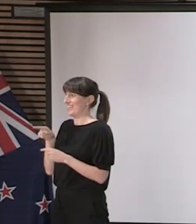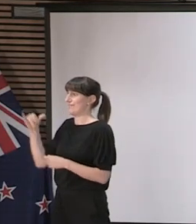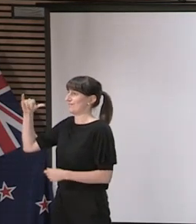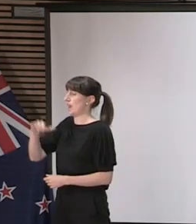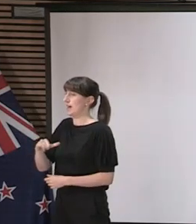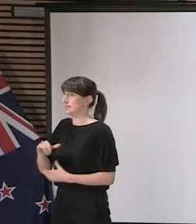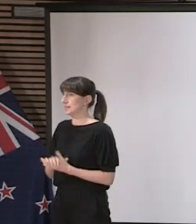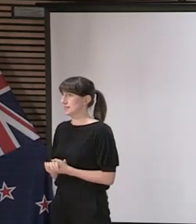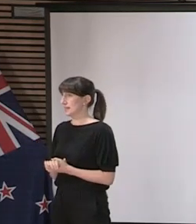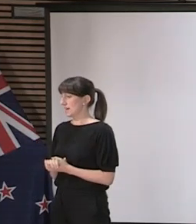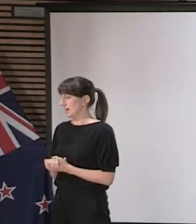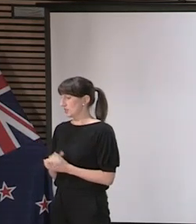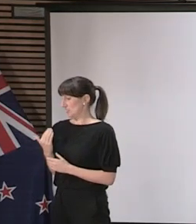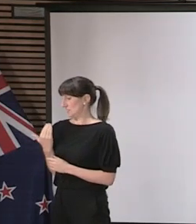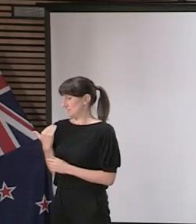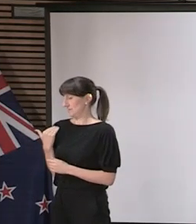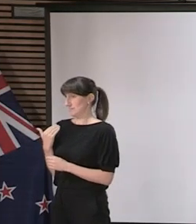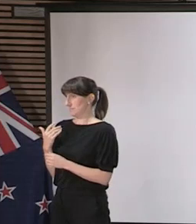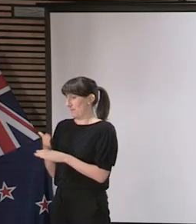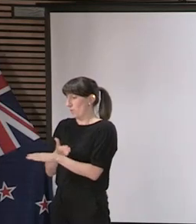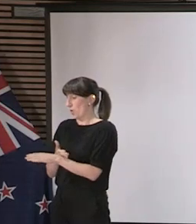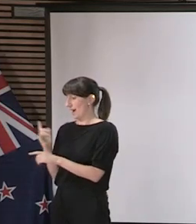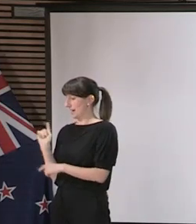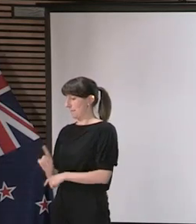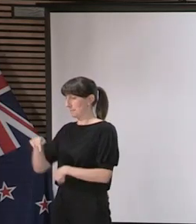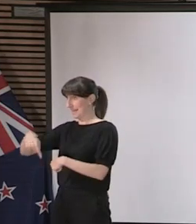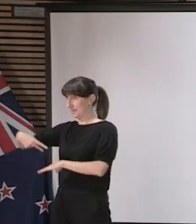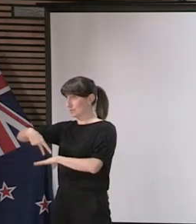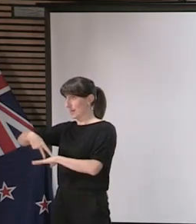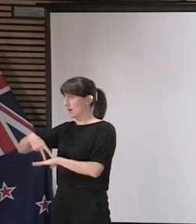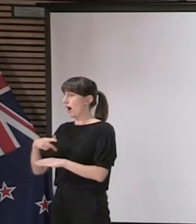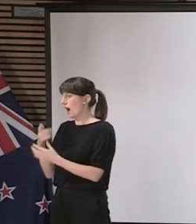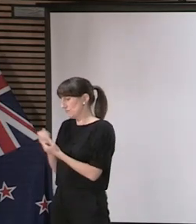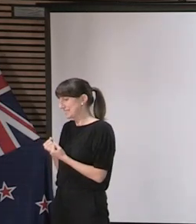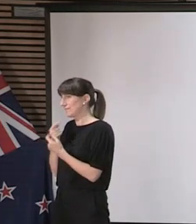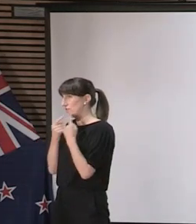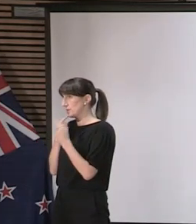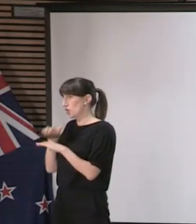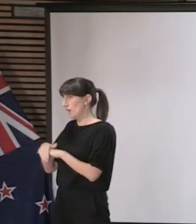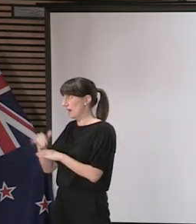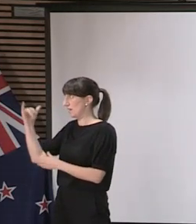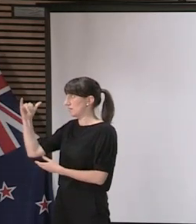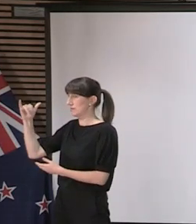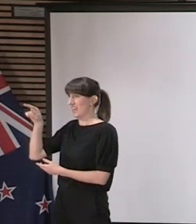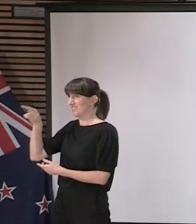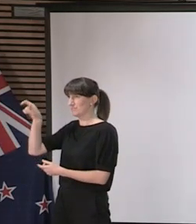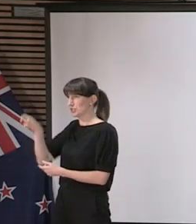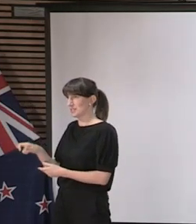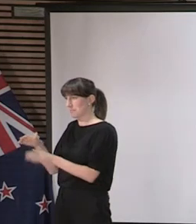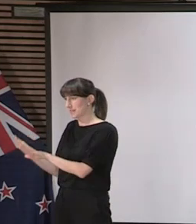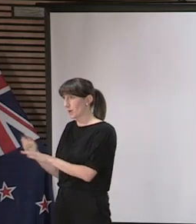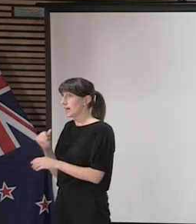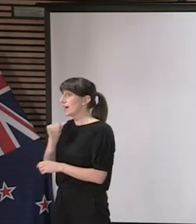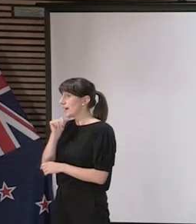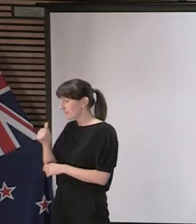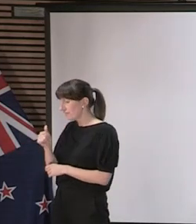got the information relatively briefly before this press conference, but if we are able to release that information, I'll make sure that it is released.